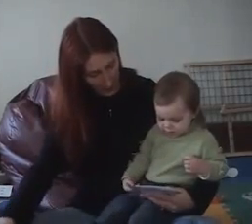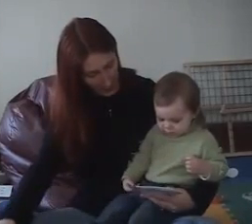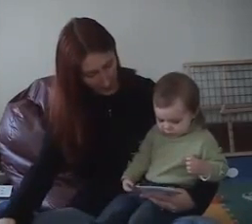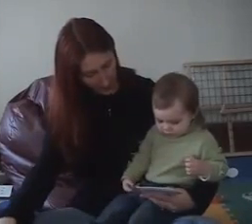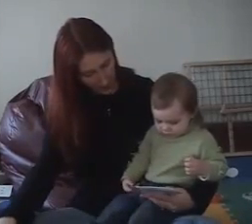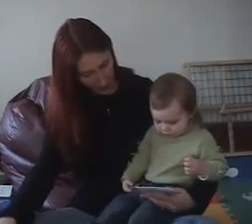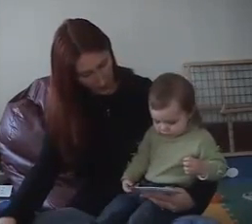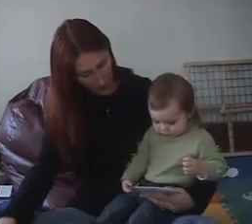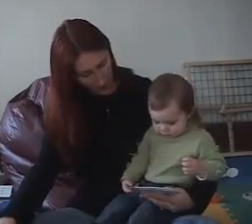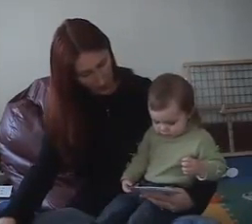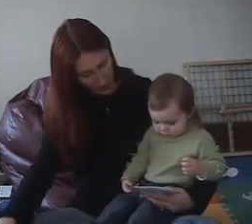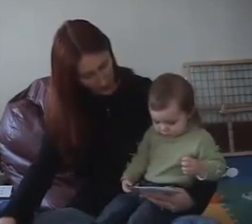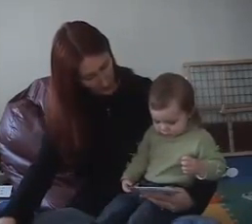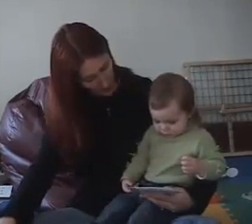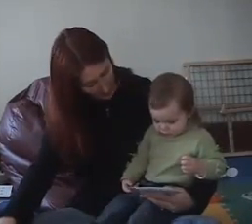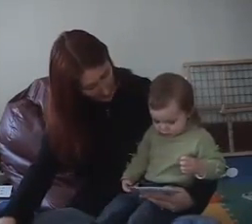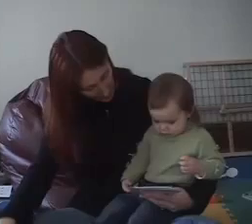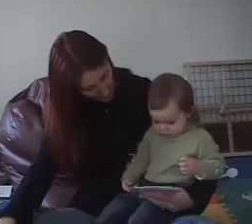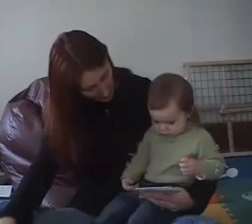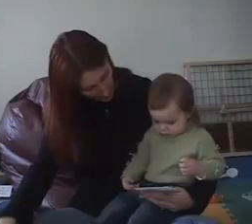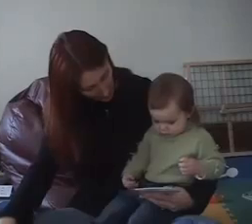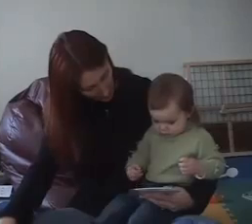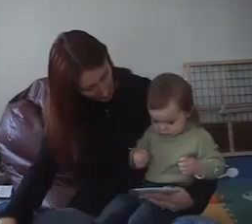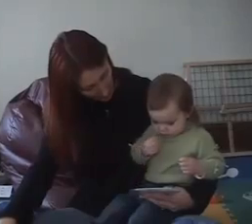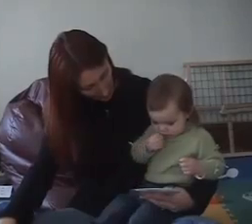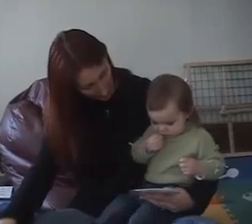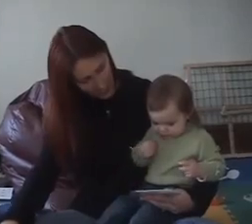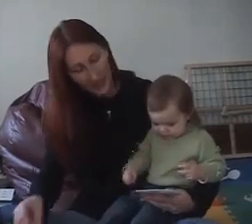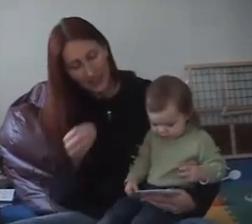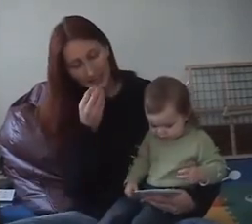eating. What's the sign for eat? Eat.